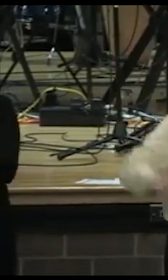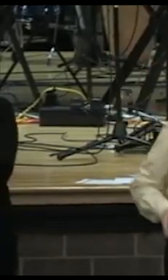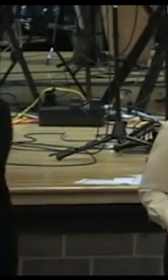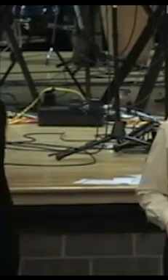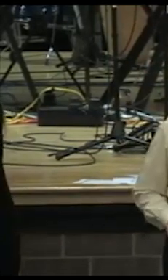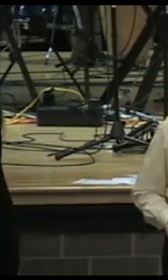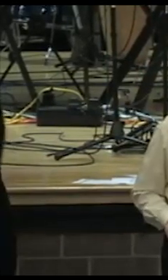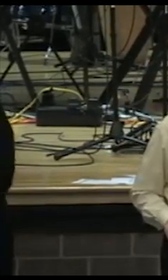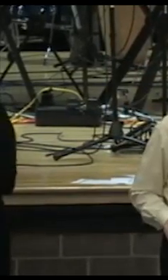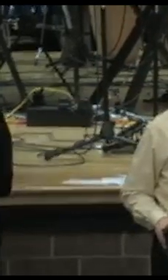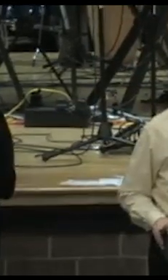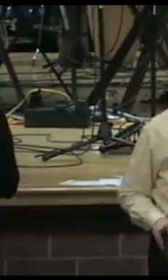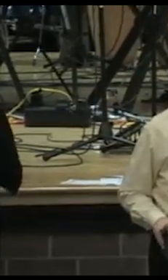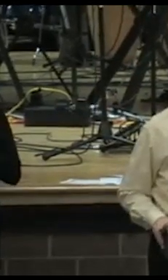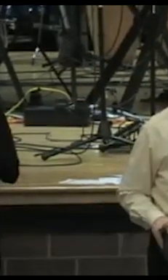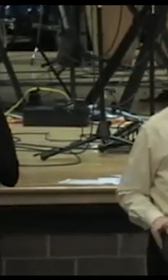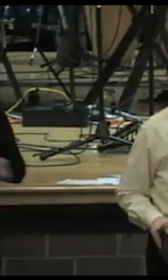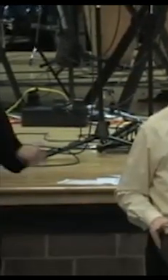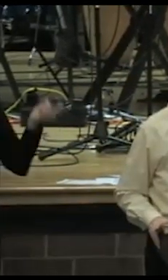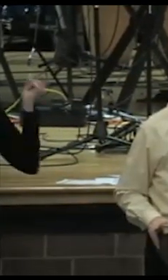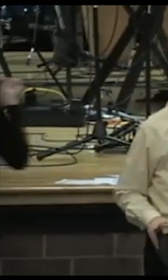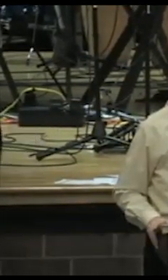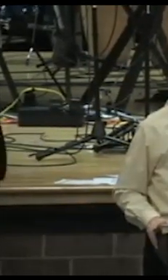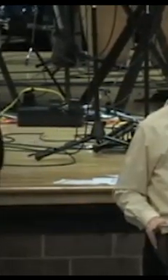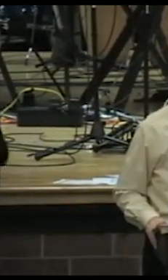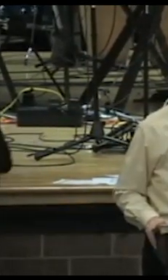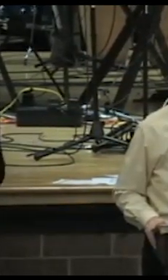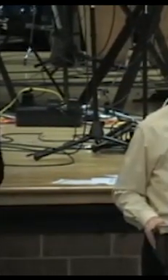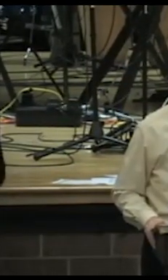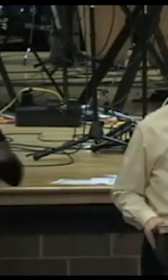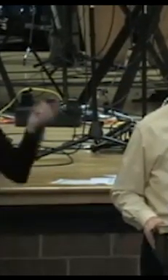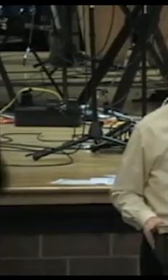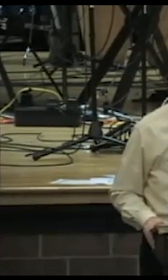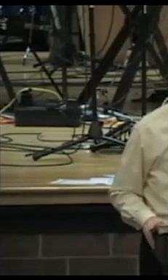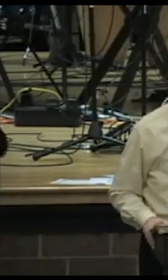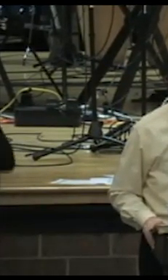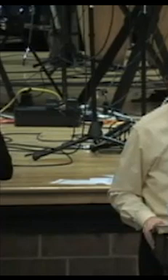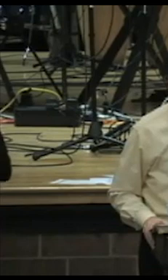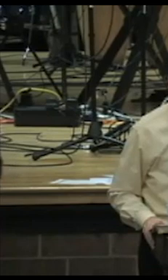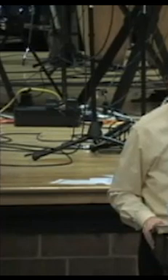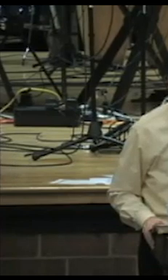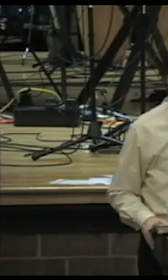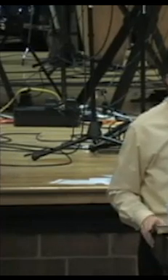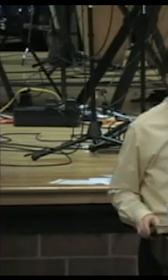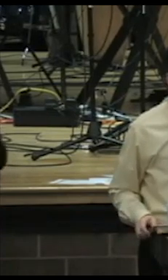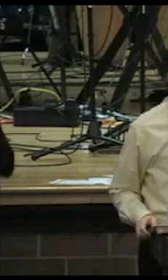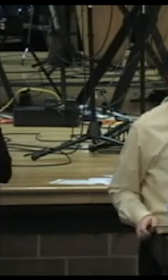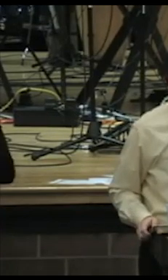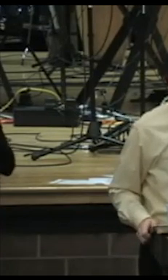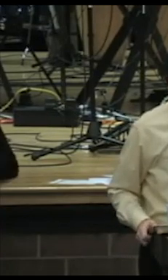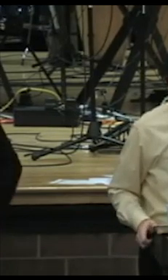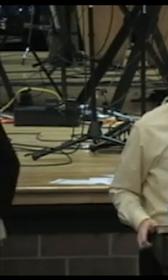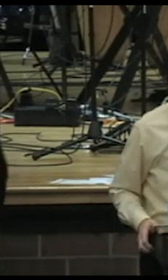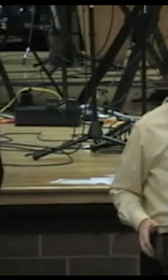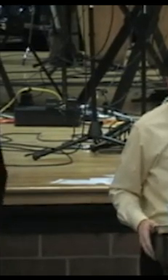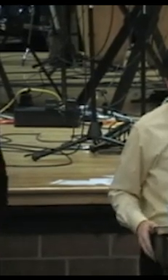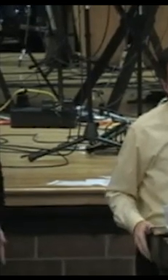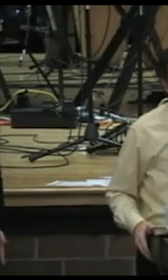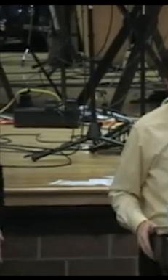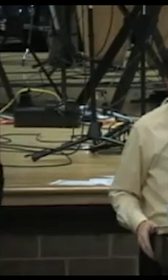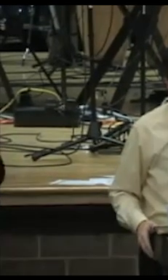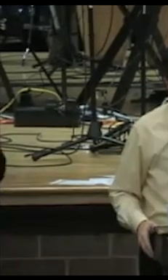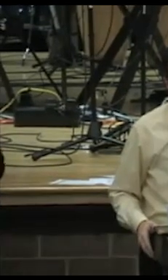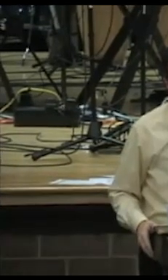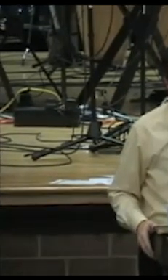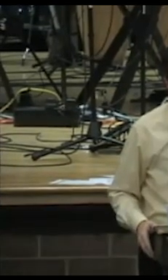of. I want a church that's radically changing the whole world. I want a church that's loving the unlovable. I want a church, you